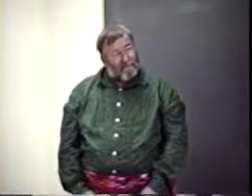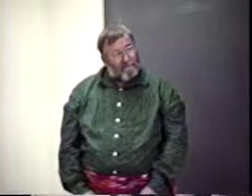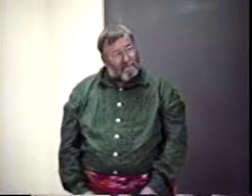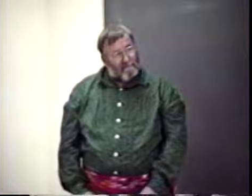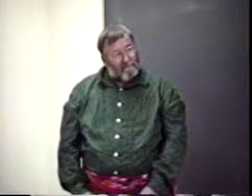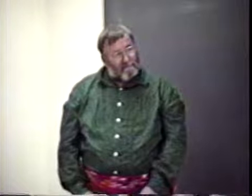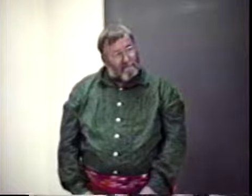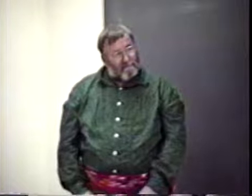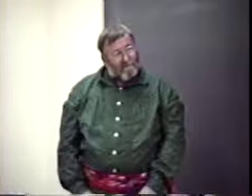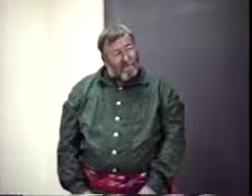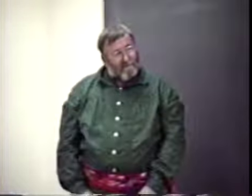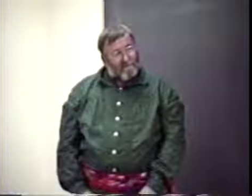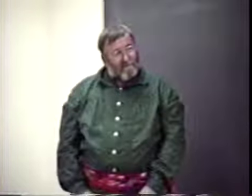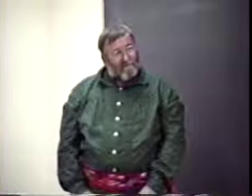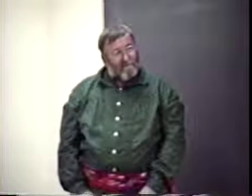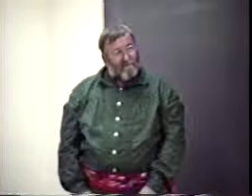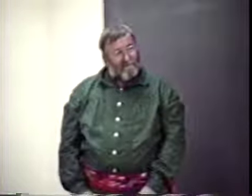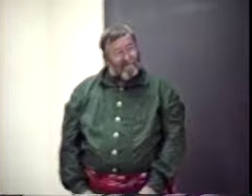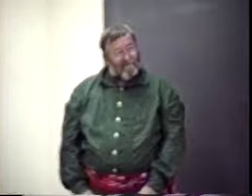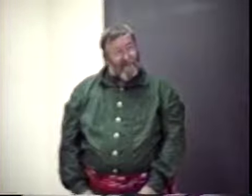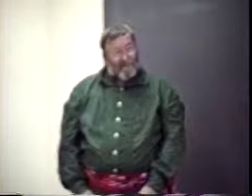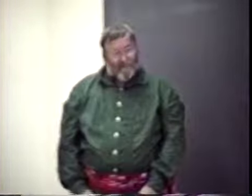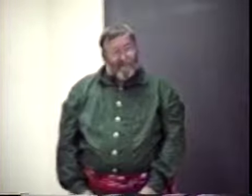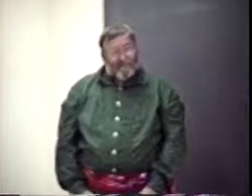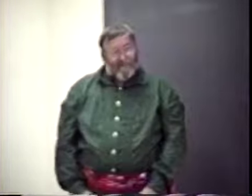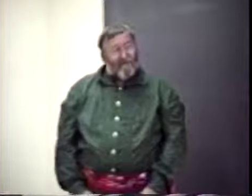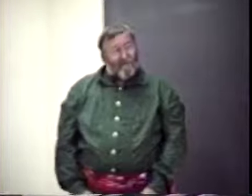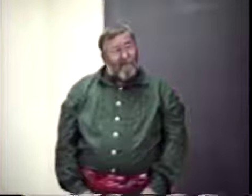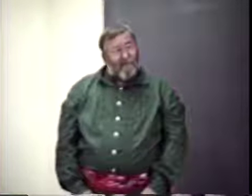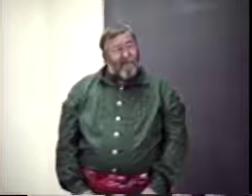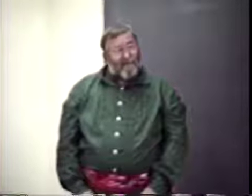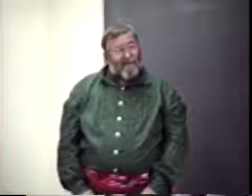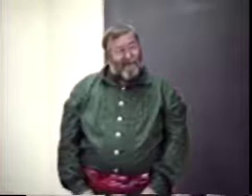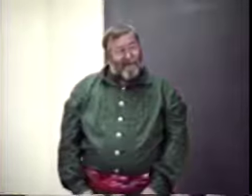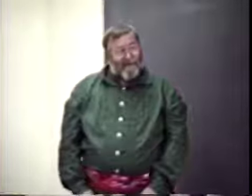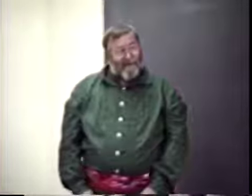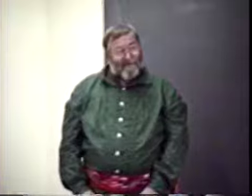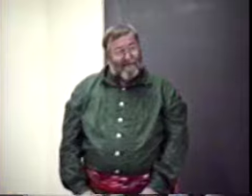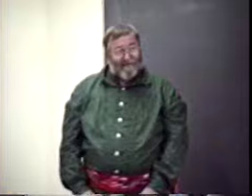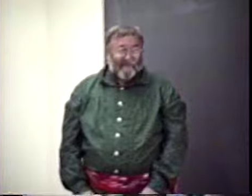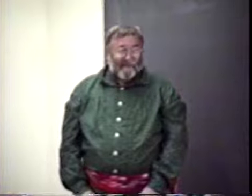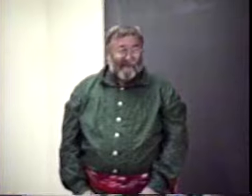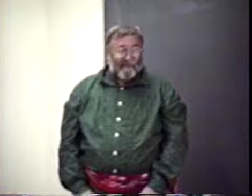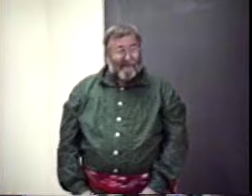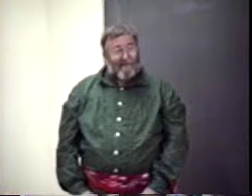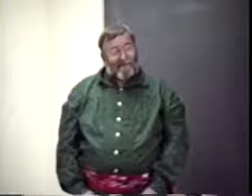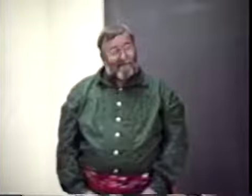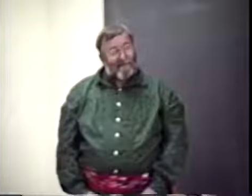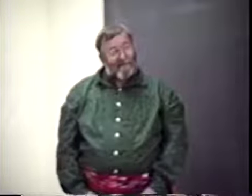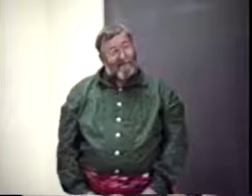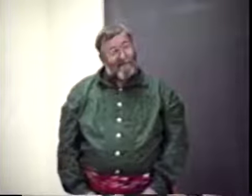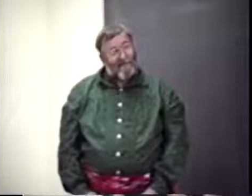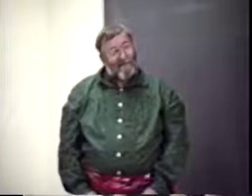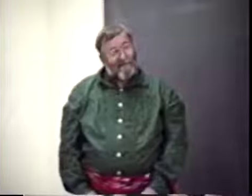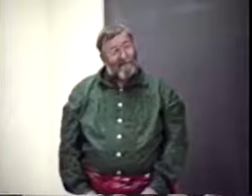fun when you go to these rendezvous? Very definitely. The biggest thing it's going to do is, as we